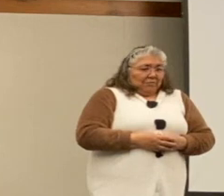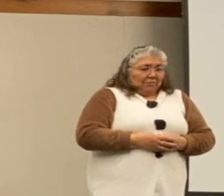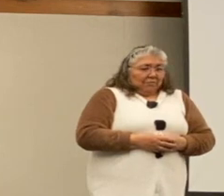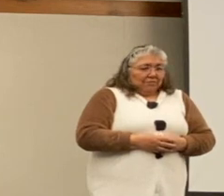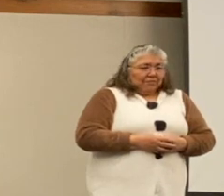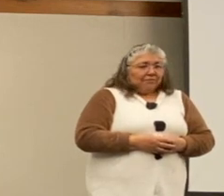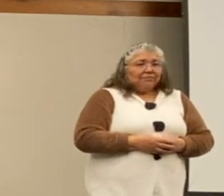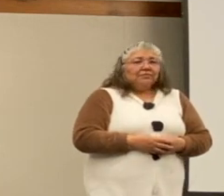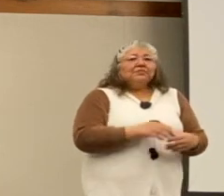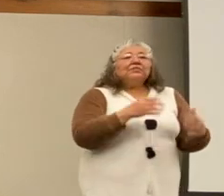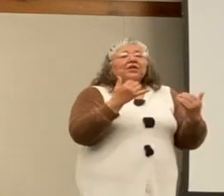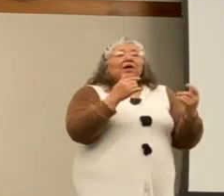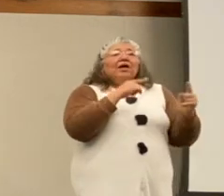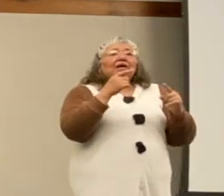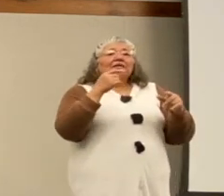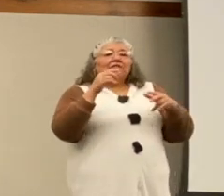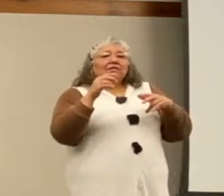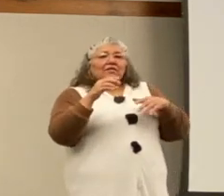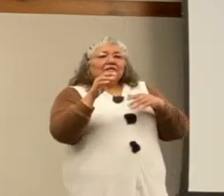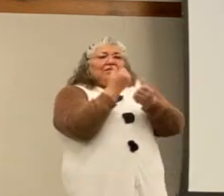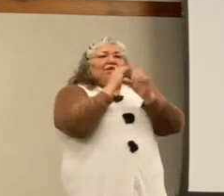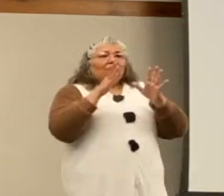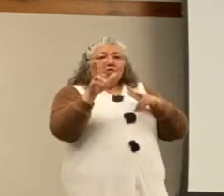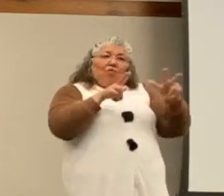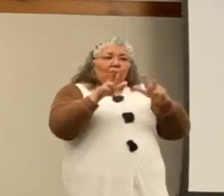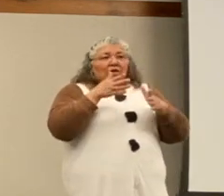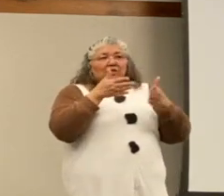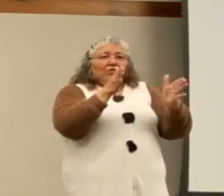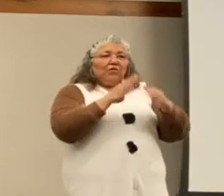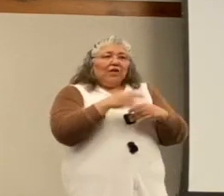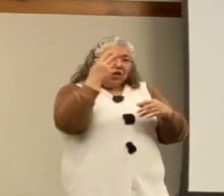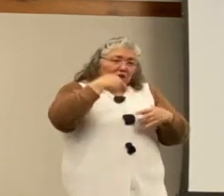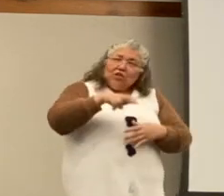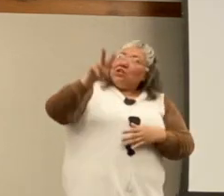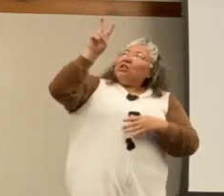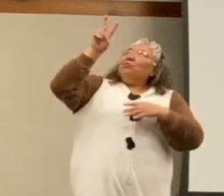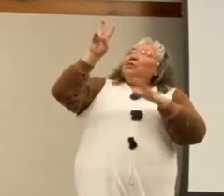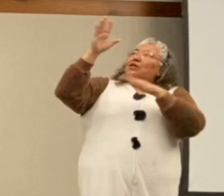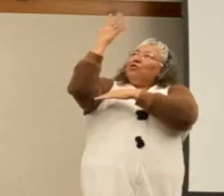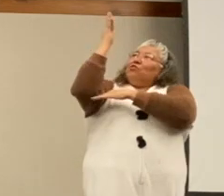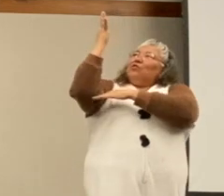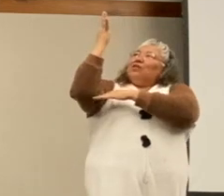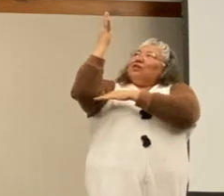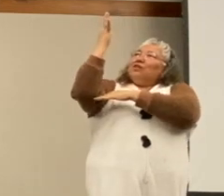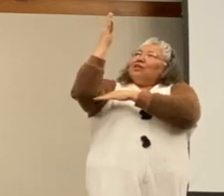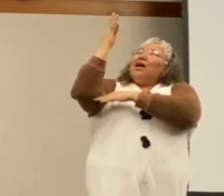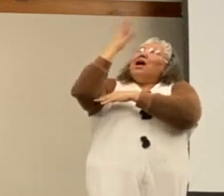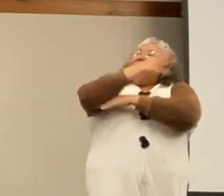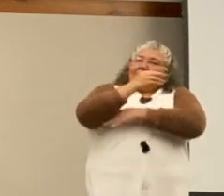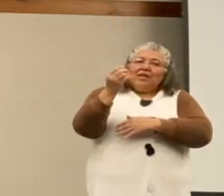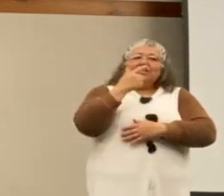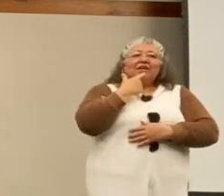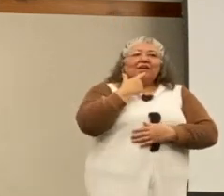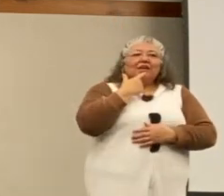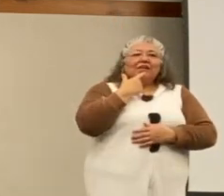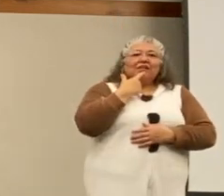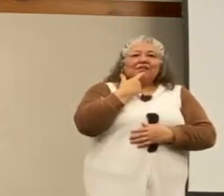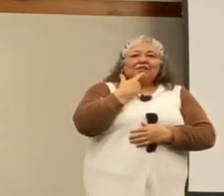So as our Savior walked his way, he looked up in a tree, and he said,